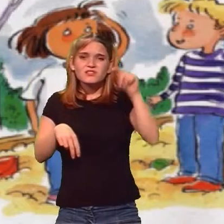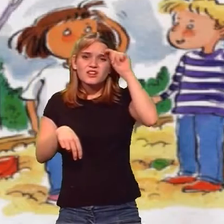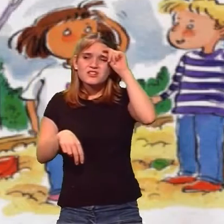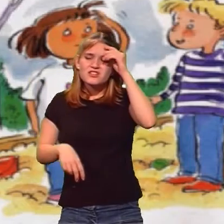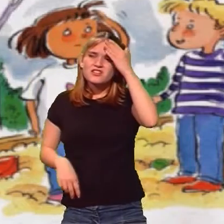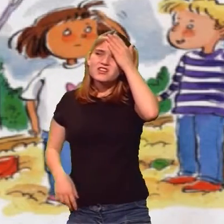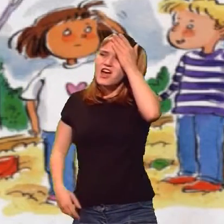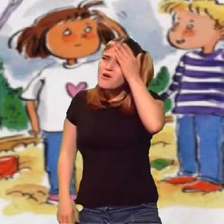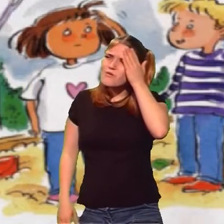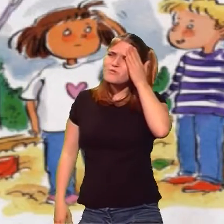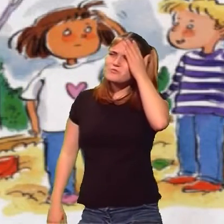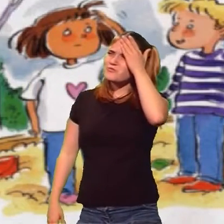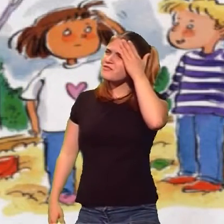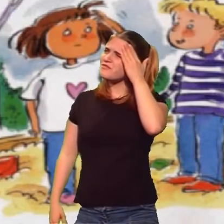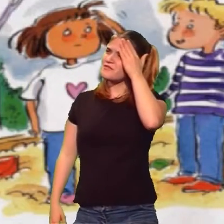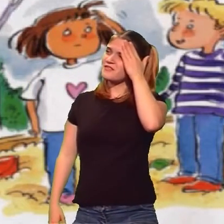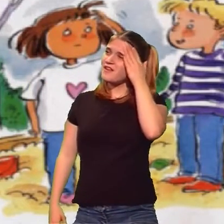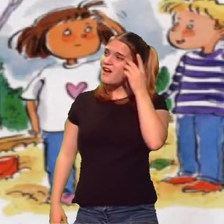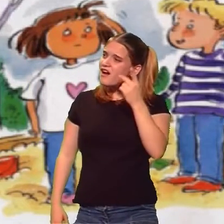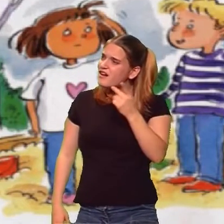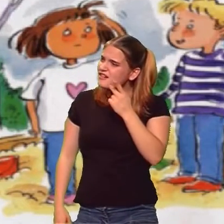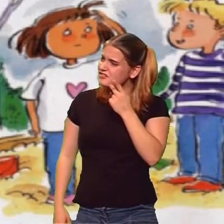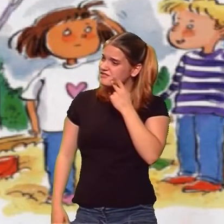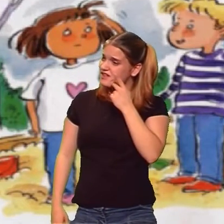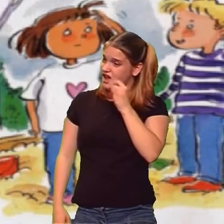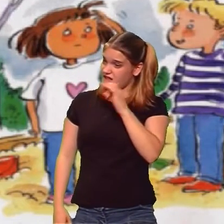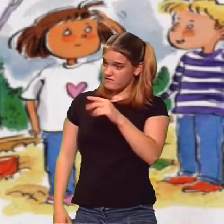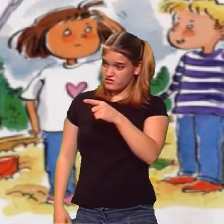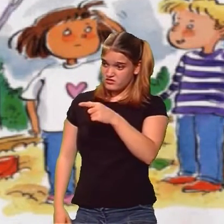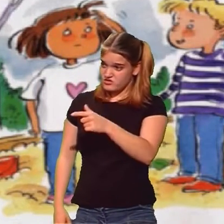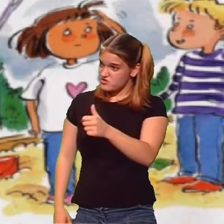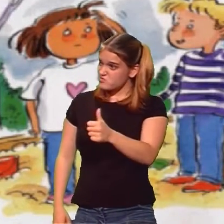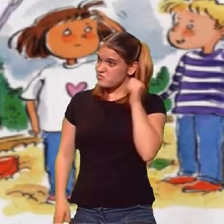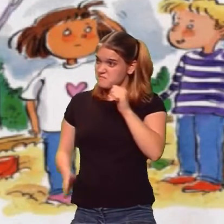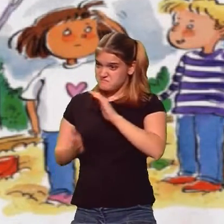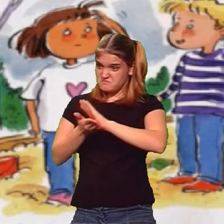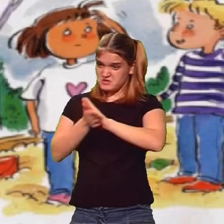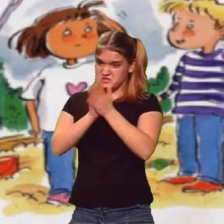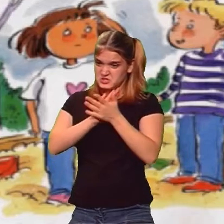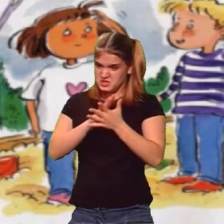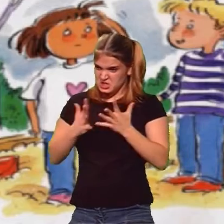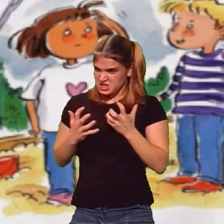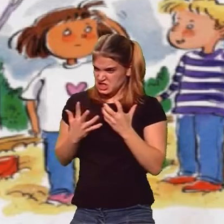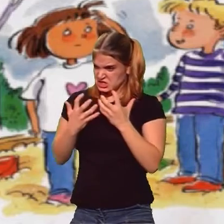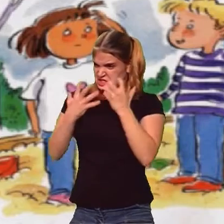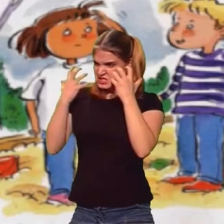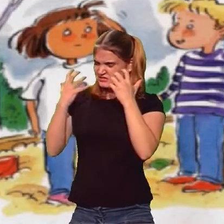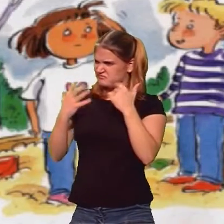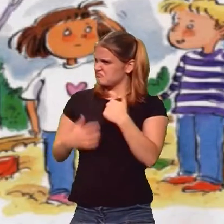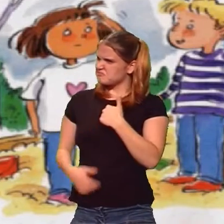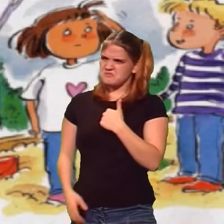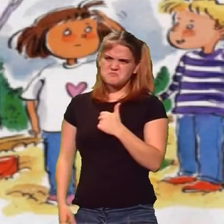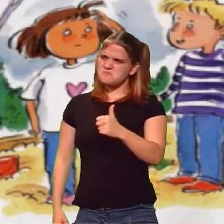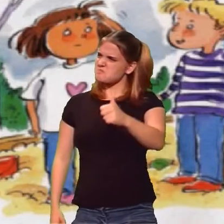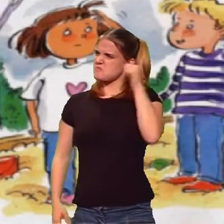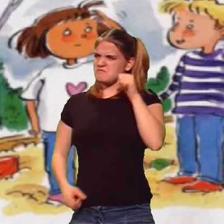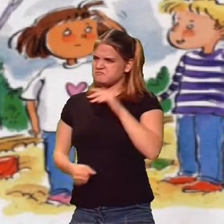They got up and Thomas said, Kate, if you don't get angry, I won't get mad.